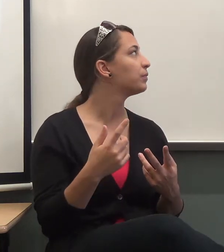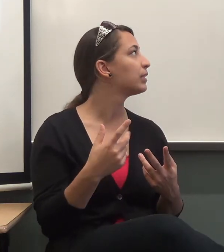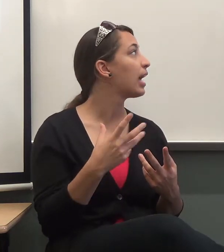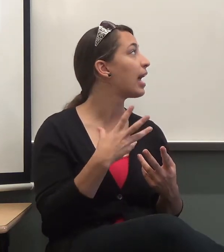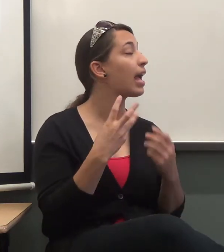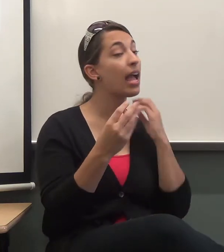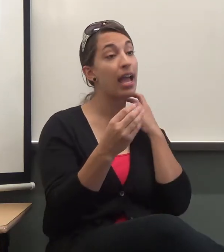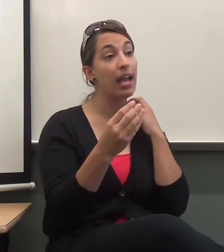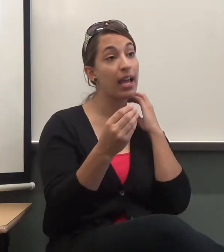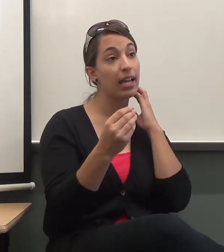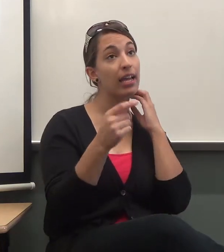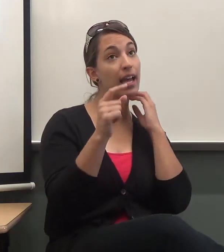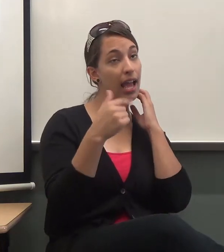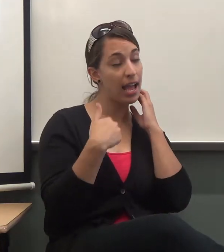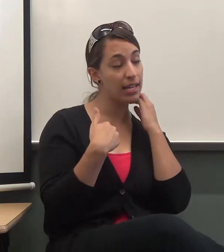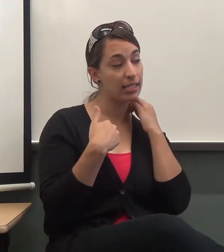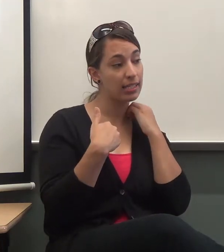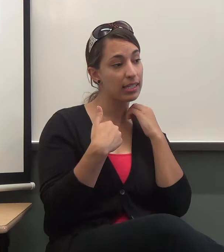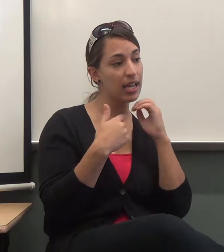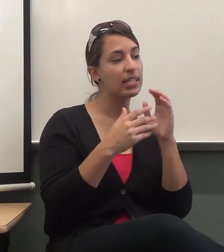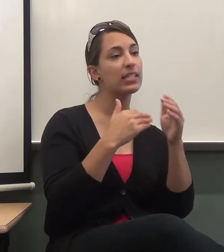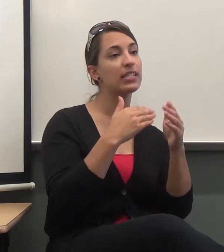and it has a development of value,